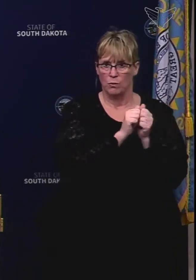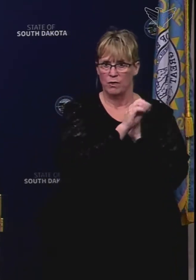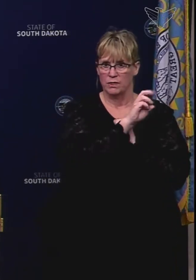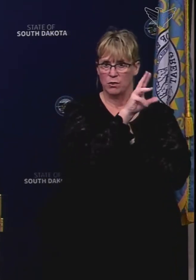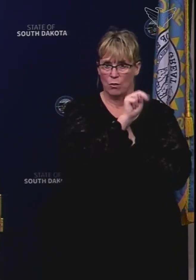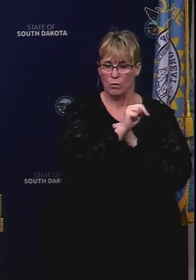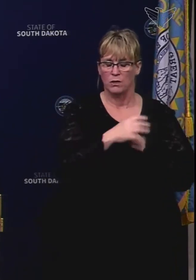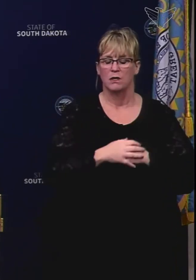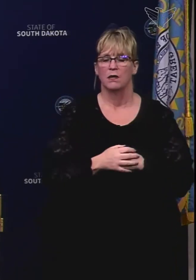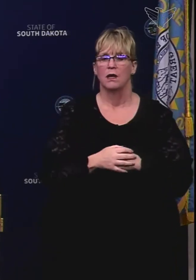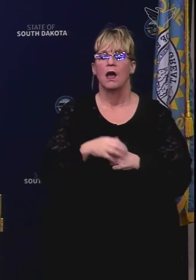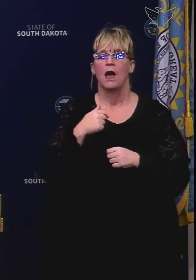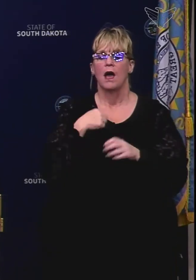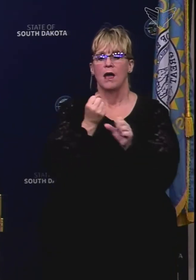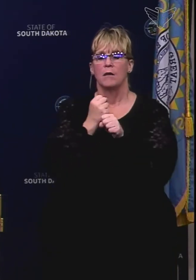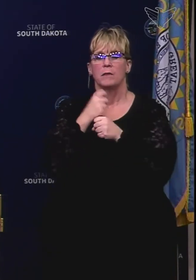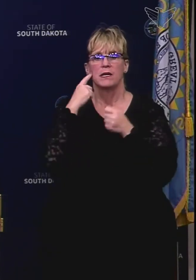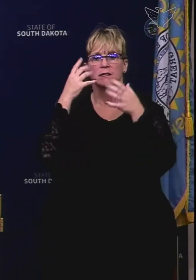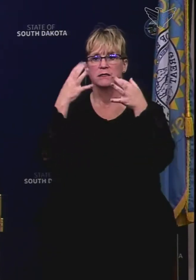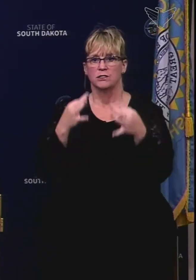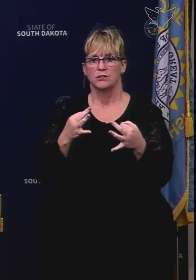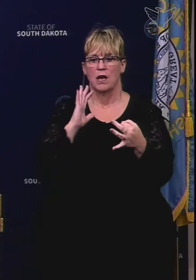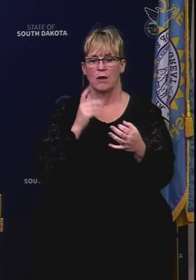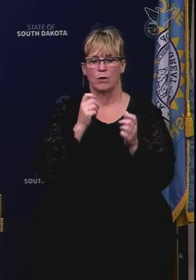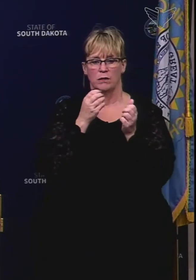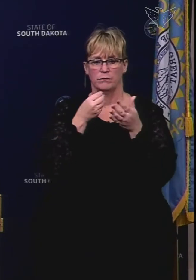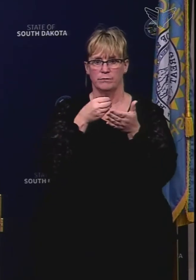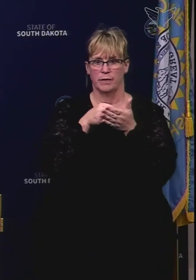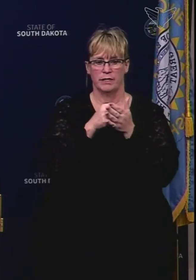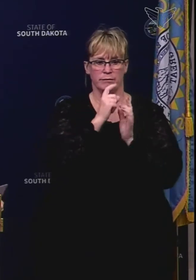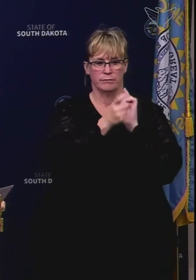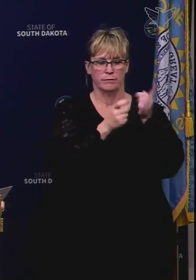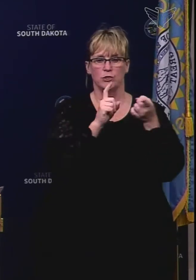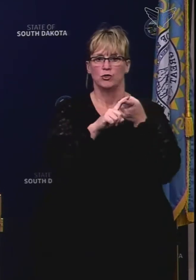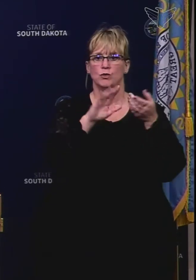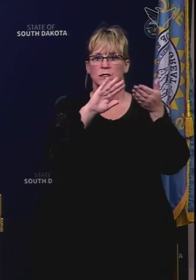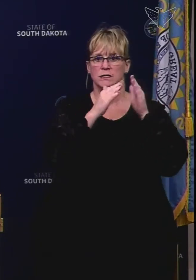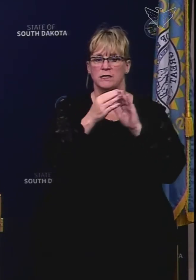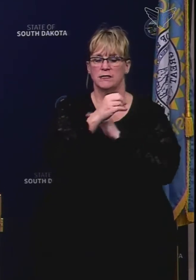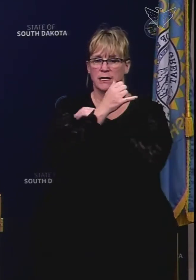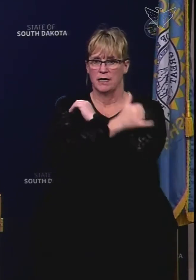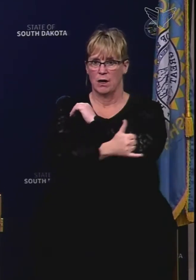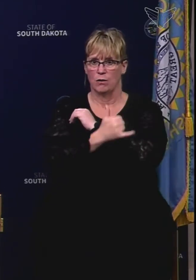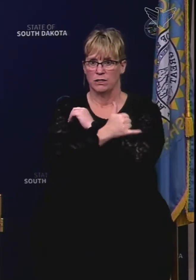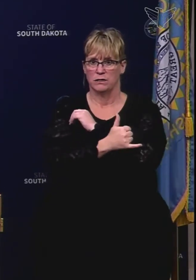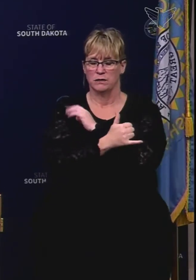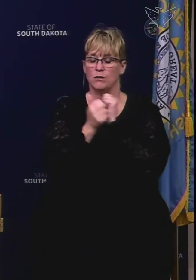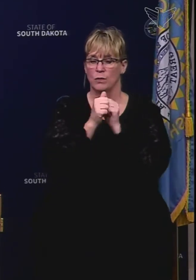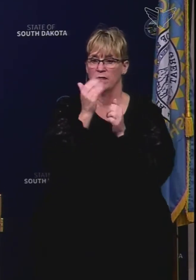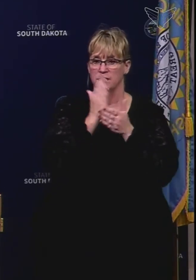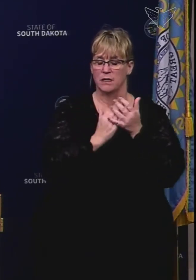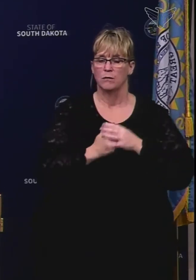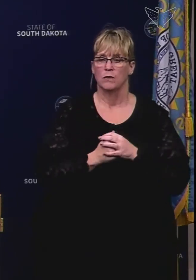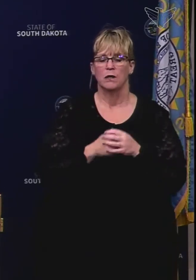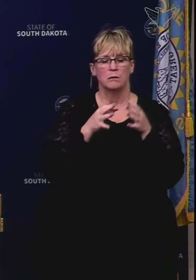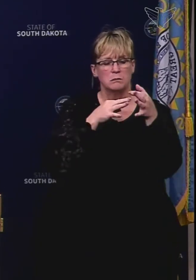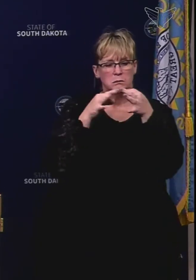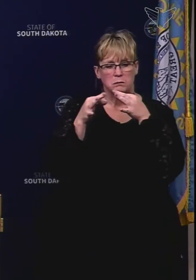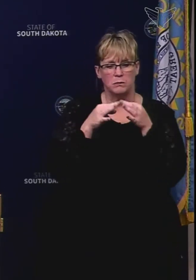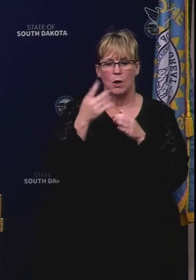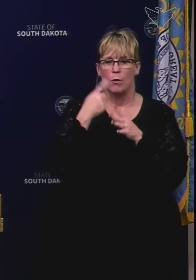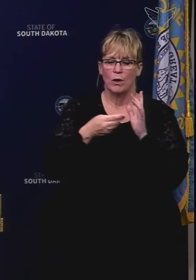own. I have made the decision, though, that I will allocate some of that funding to cities and counties. And so we were talking through what some